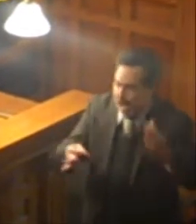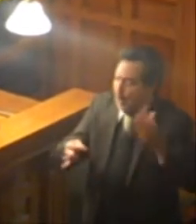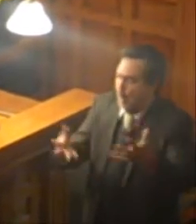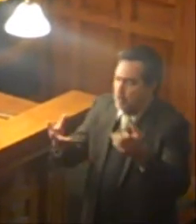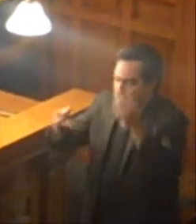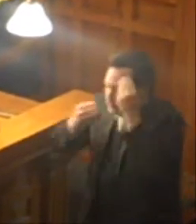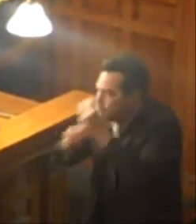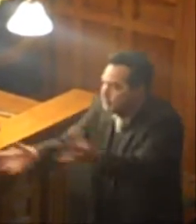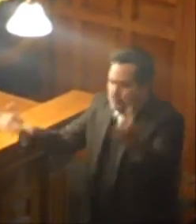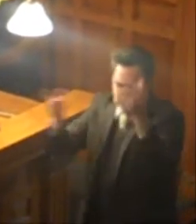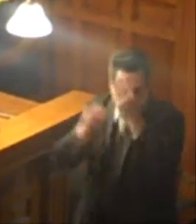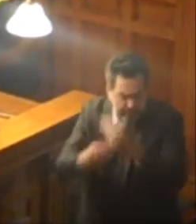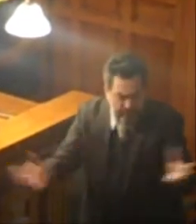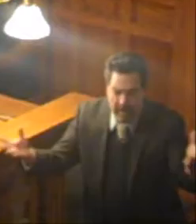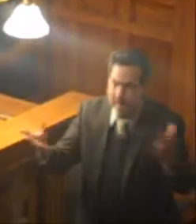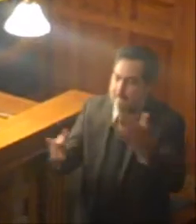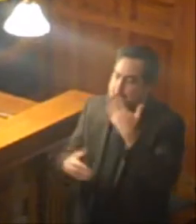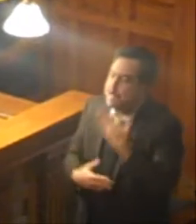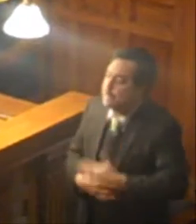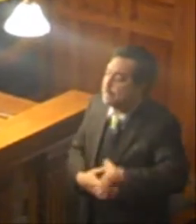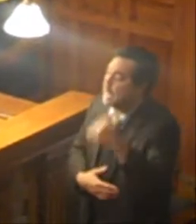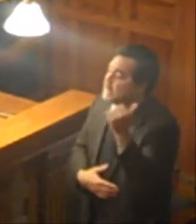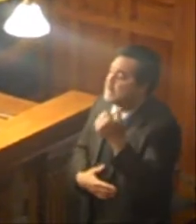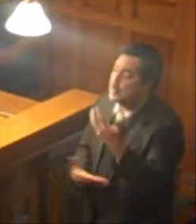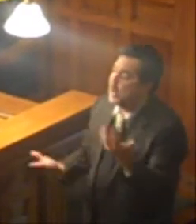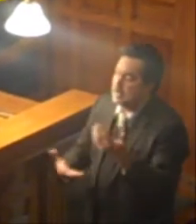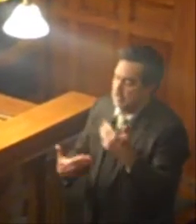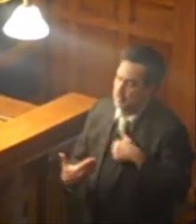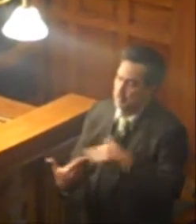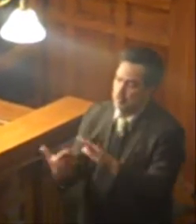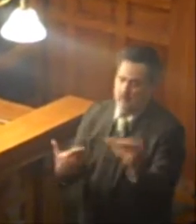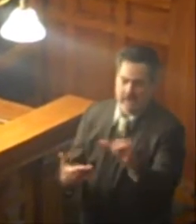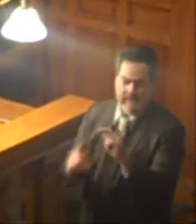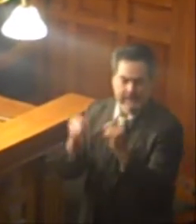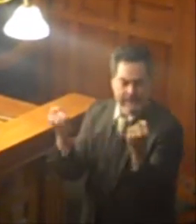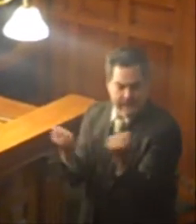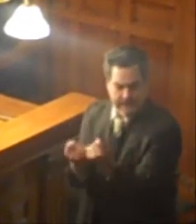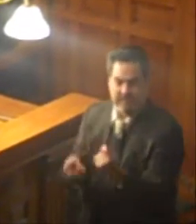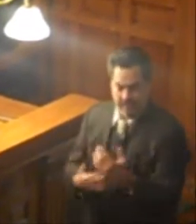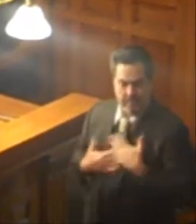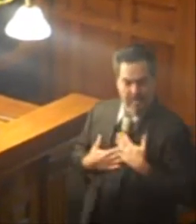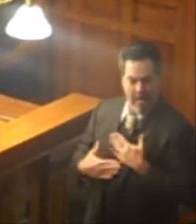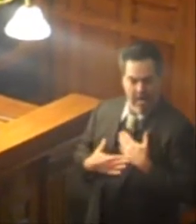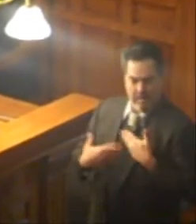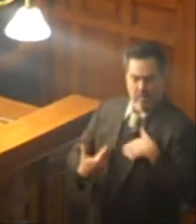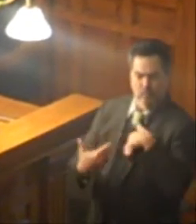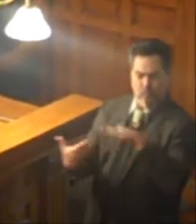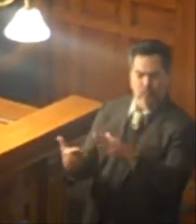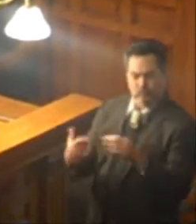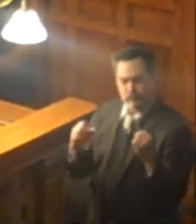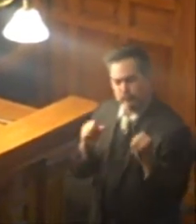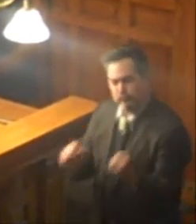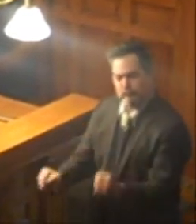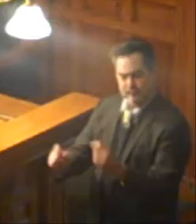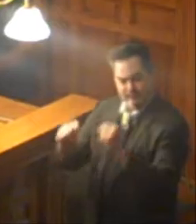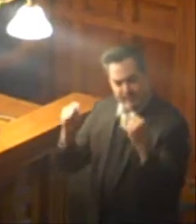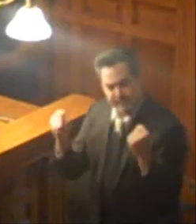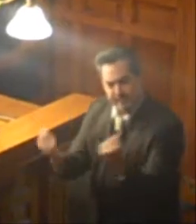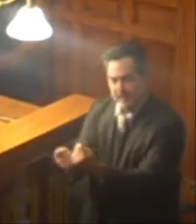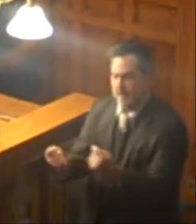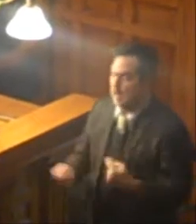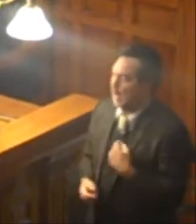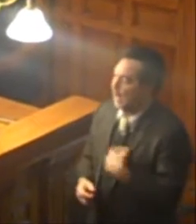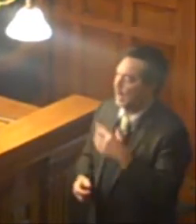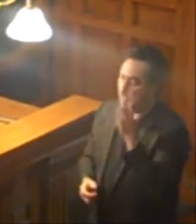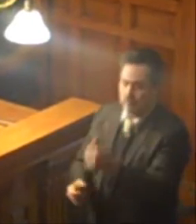team, as a team, and that will be my approach. I can assure you, I will fulfill the duties of the office